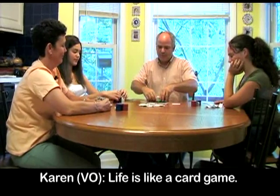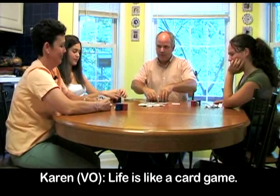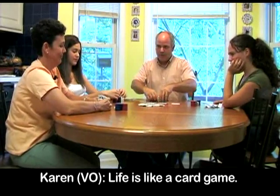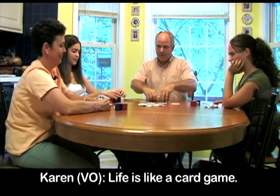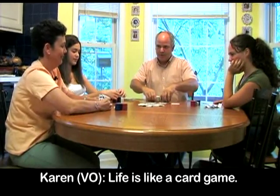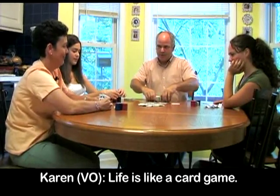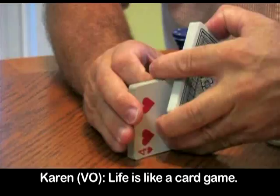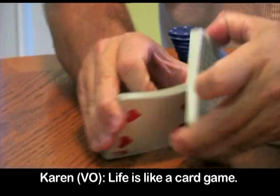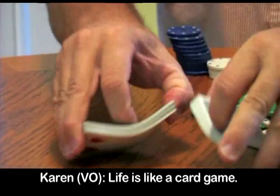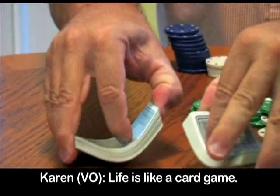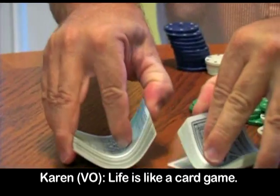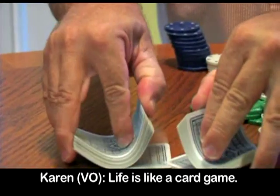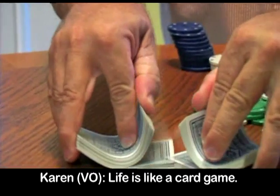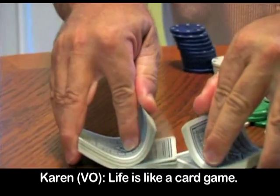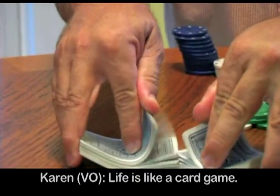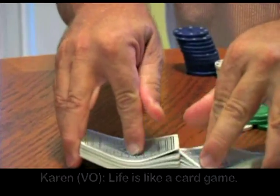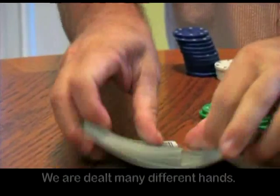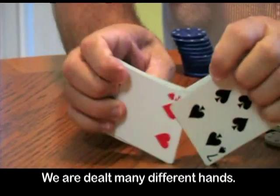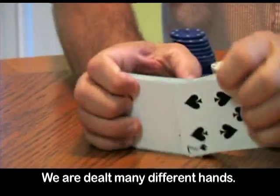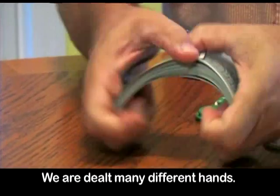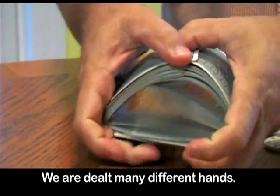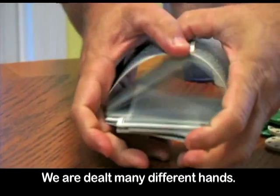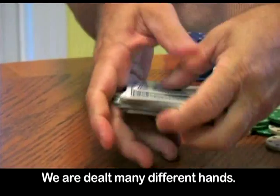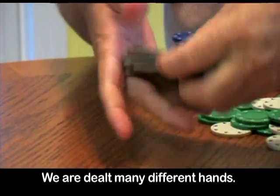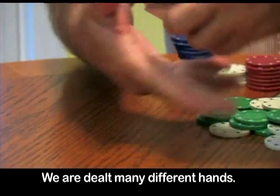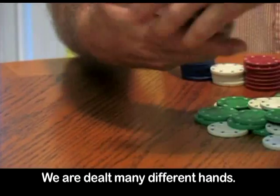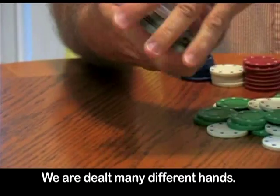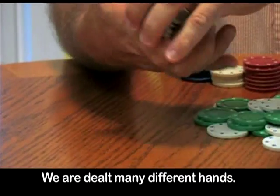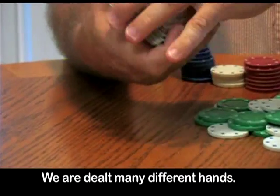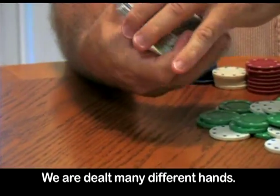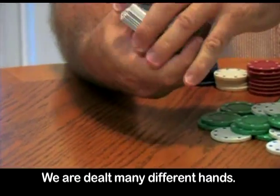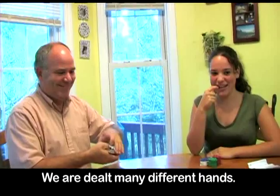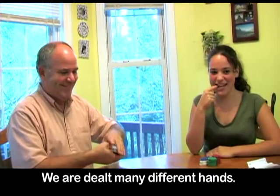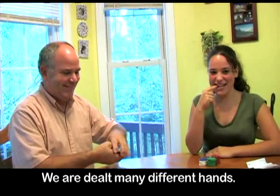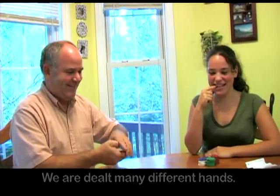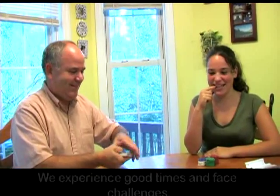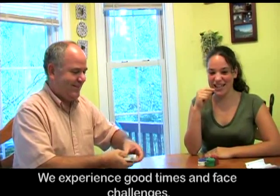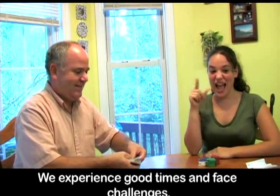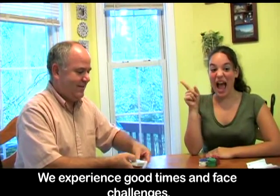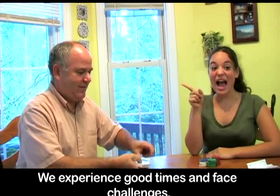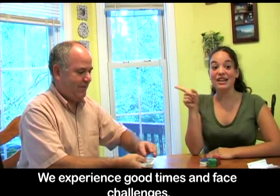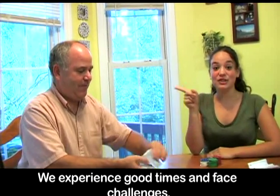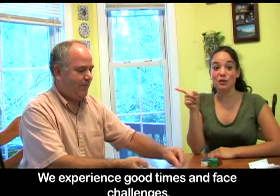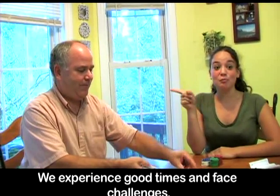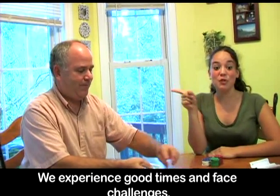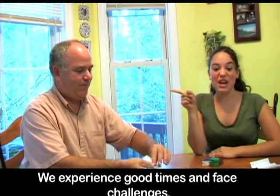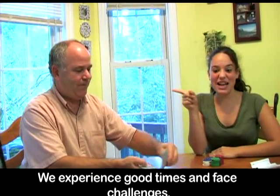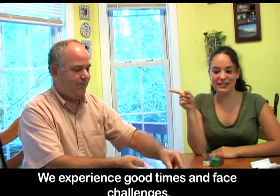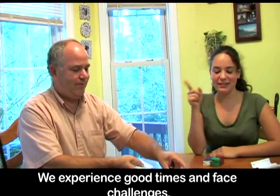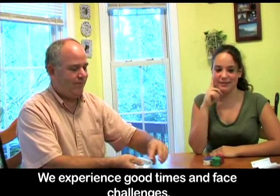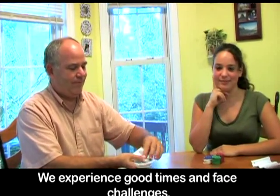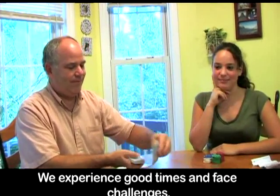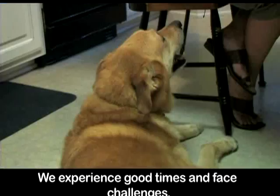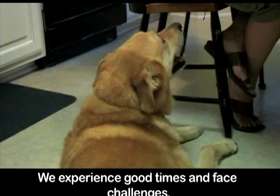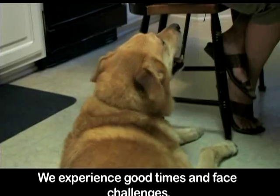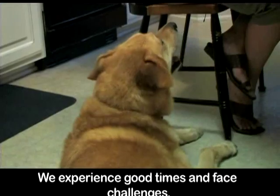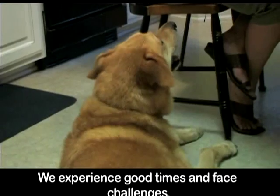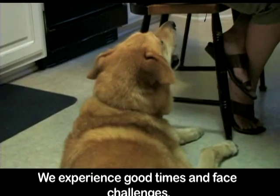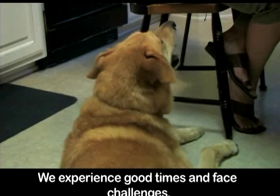Life is like a card game. We are dealt many different hands. We experience good times and face